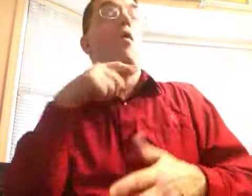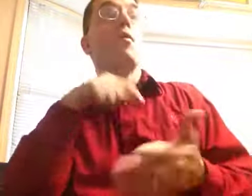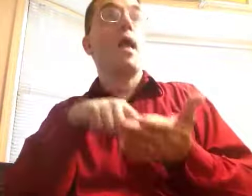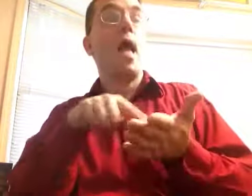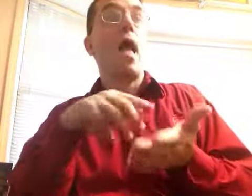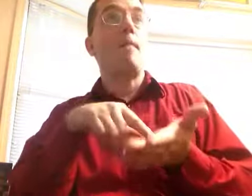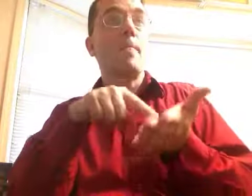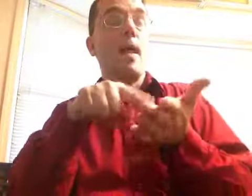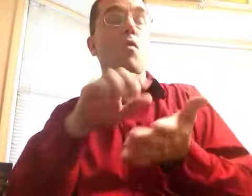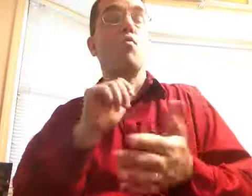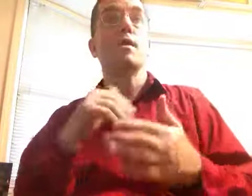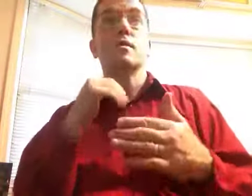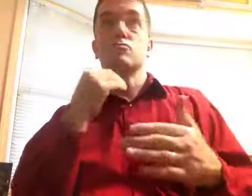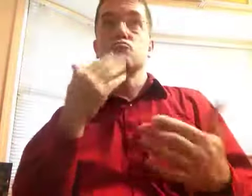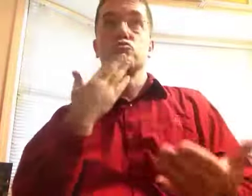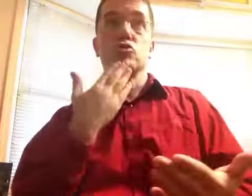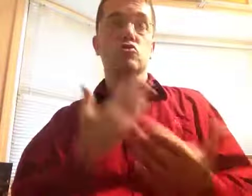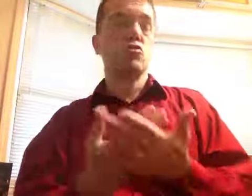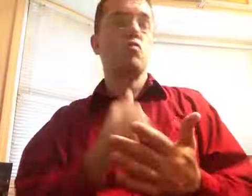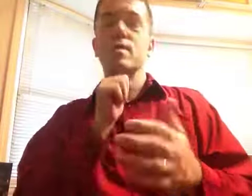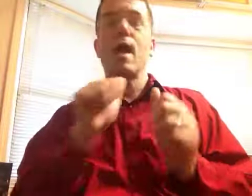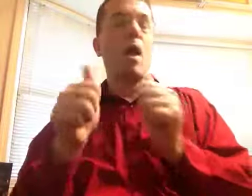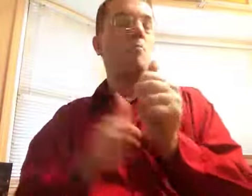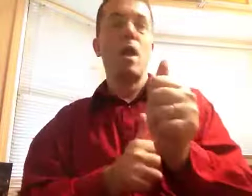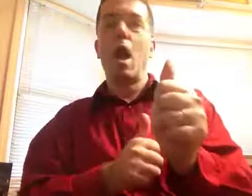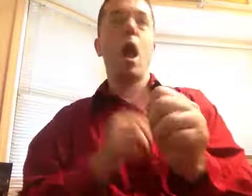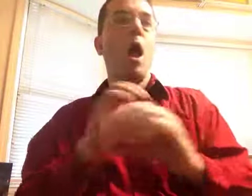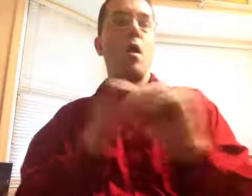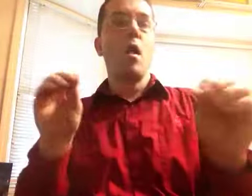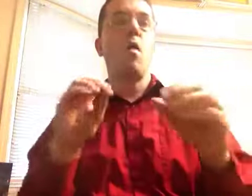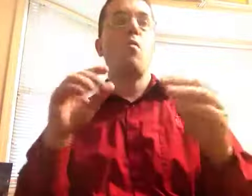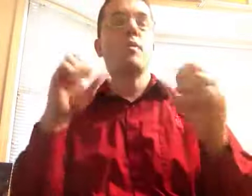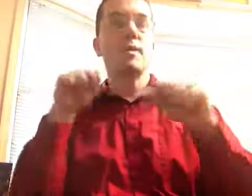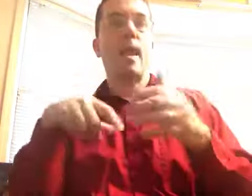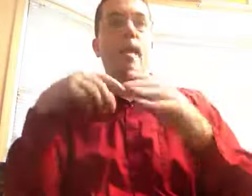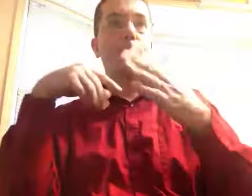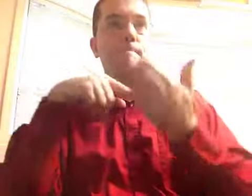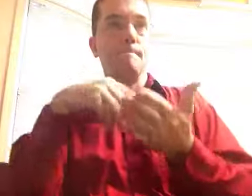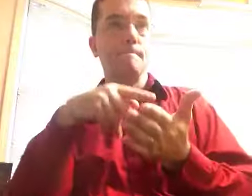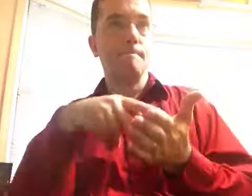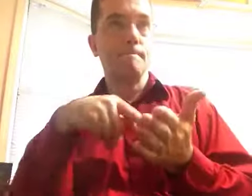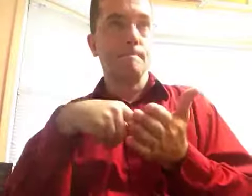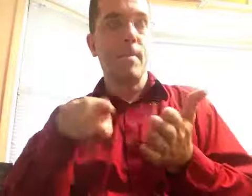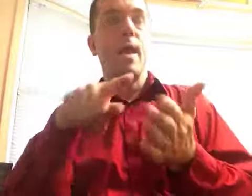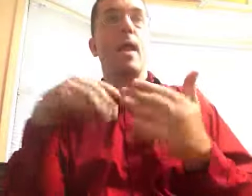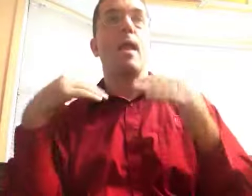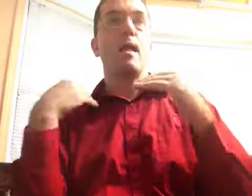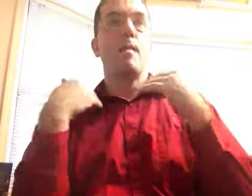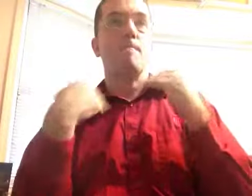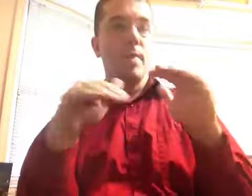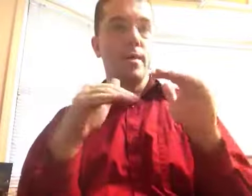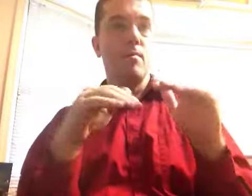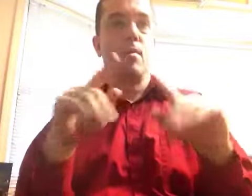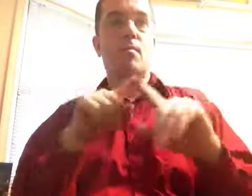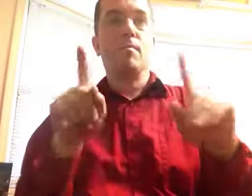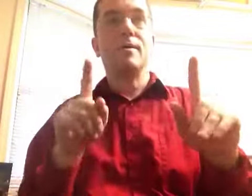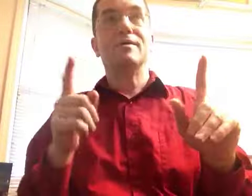are current on everything. We're not behind on anything. We've been able to make minimum payments on everything. So I'm thinking if I get a job to